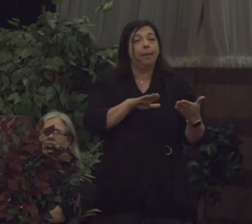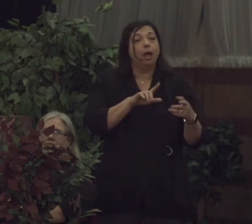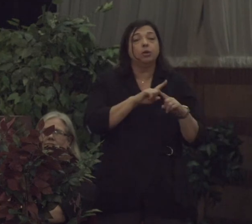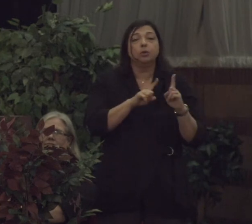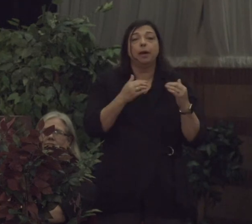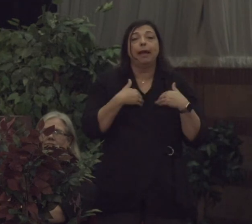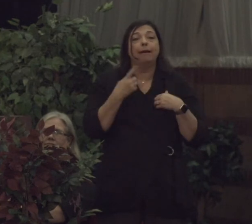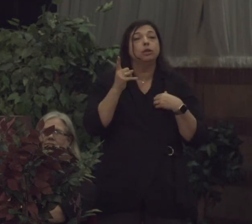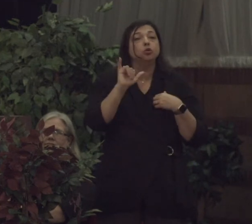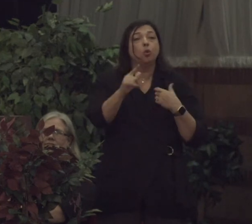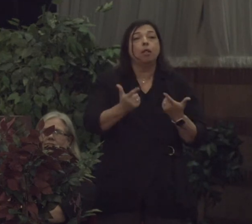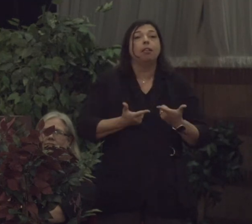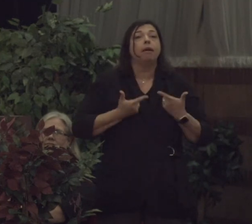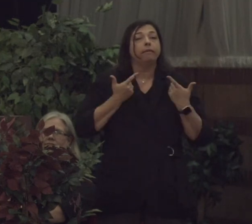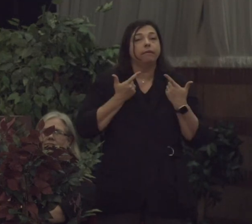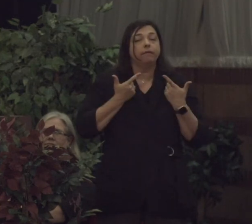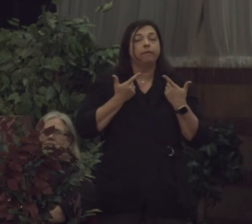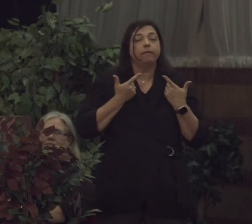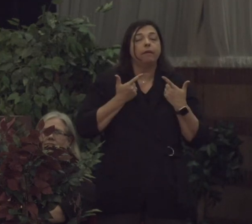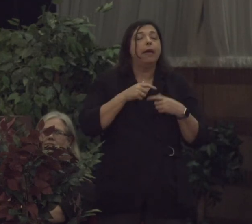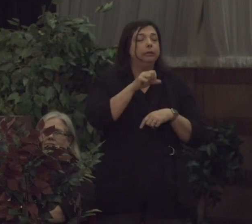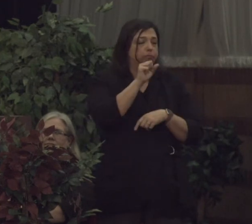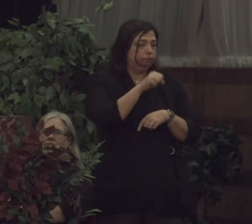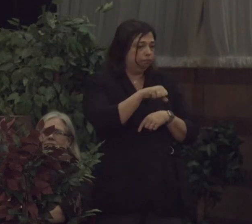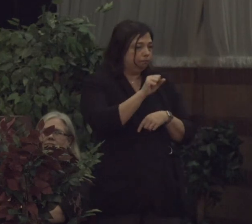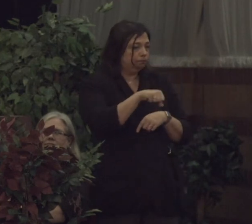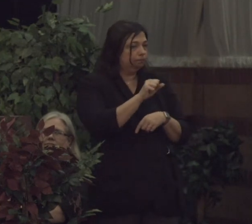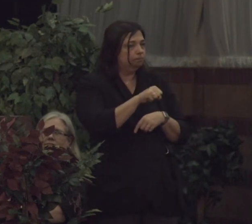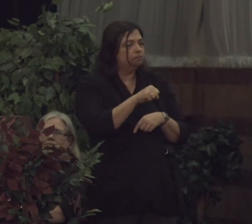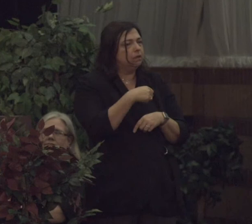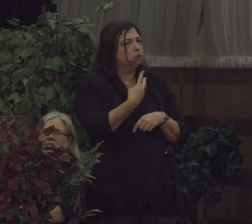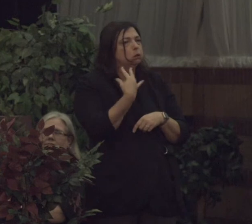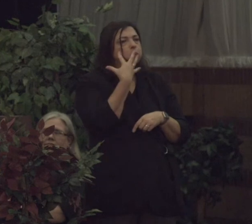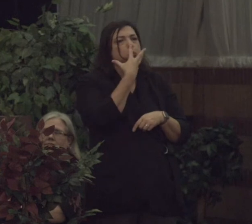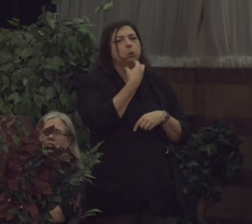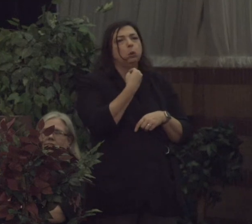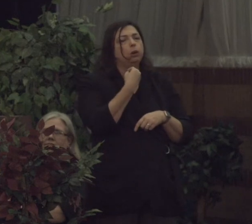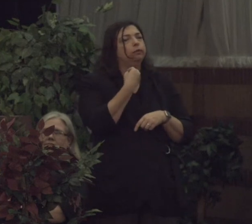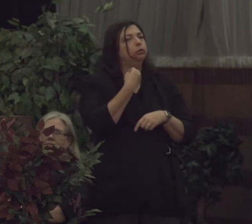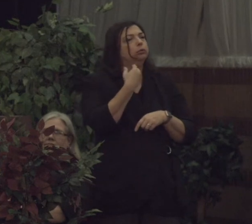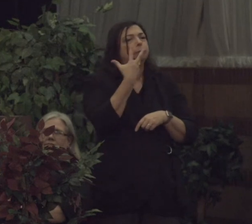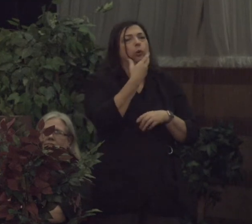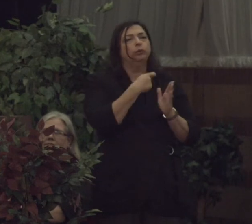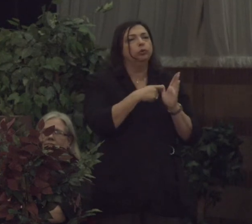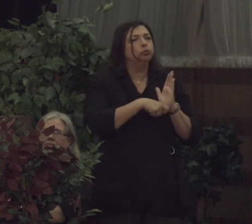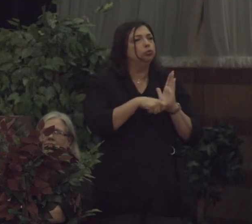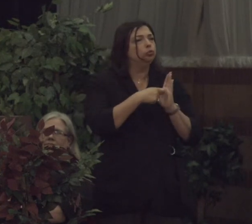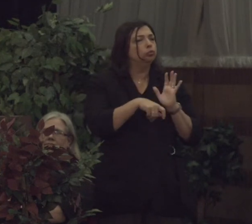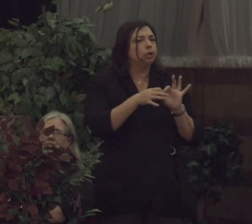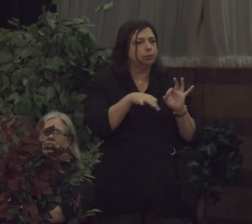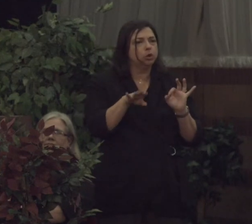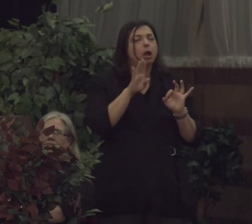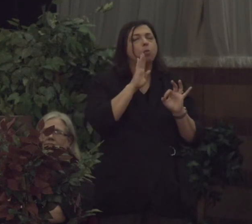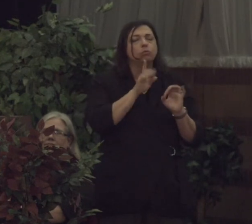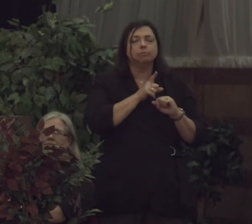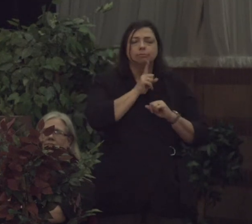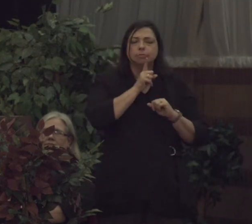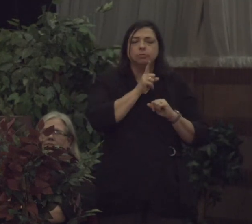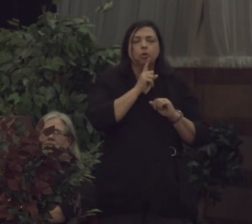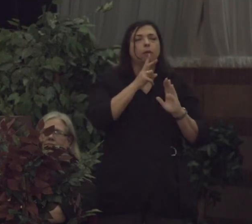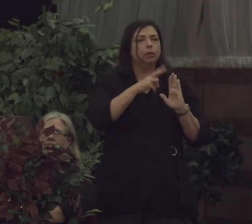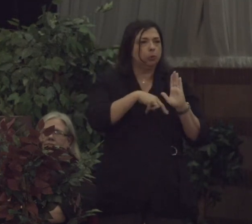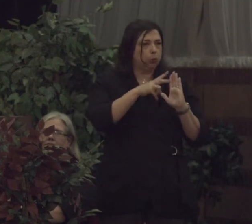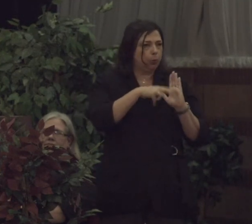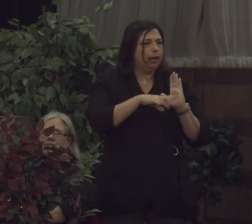have eternal life. Yes, ma'am. That's two beautiful, beautiful scriptures. They will certainly be